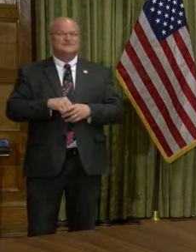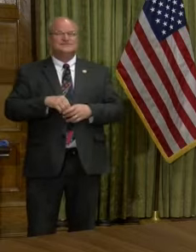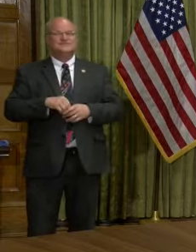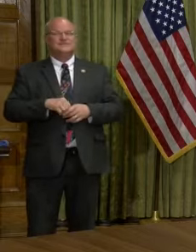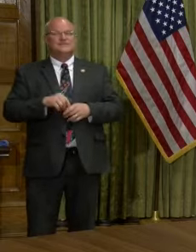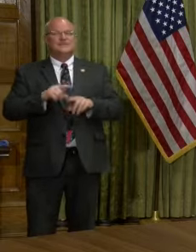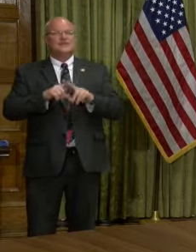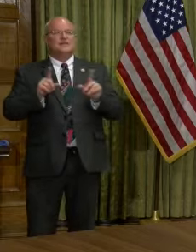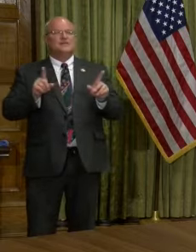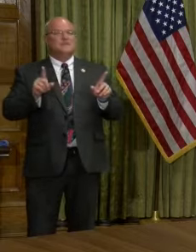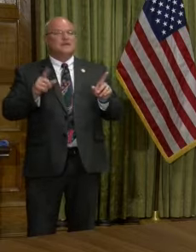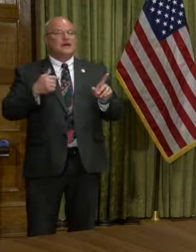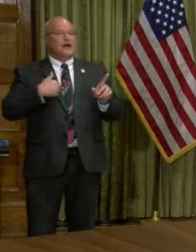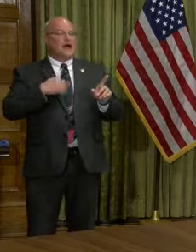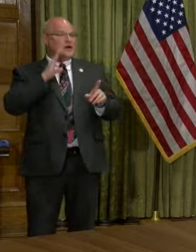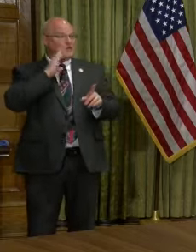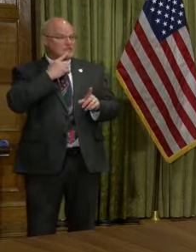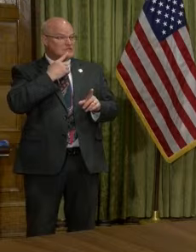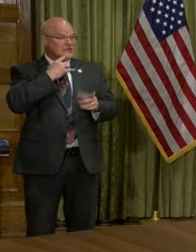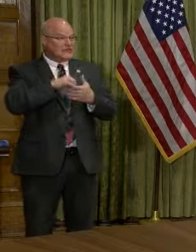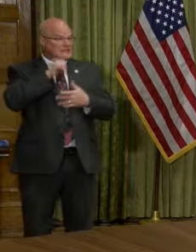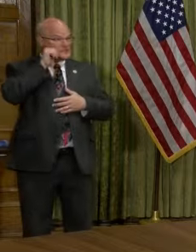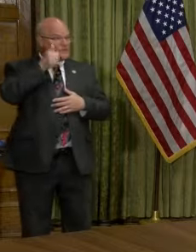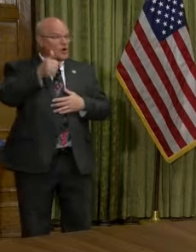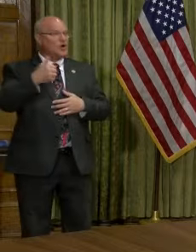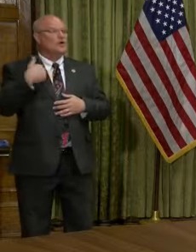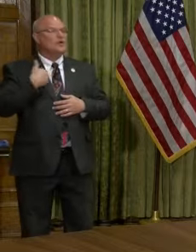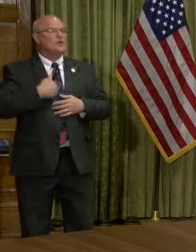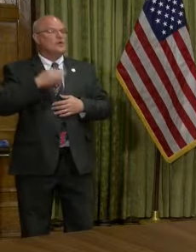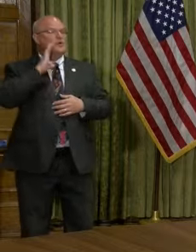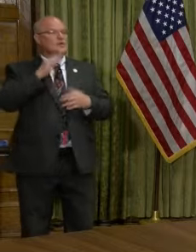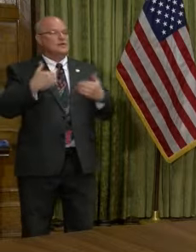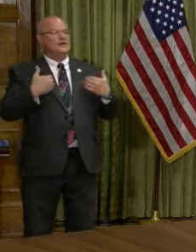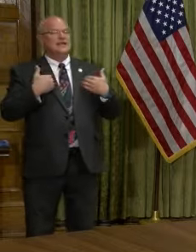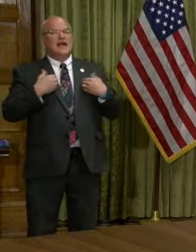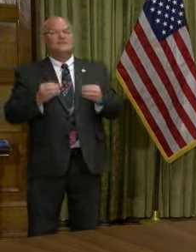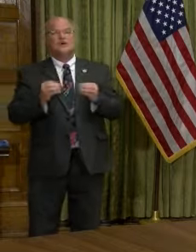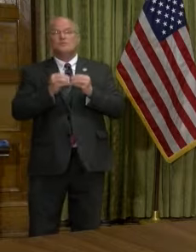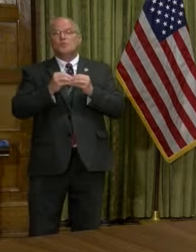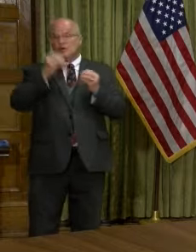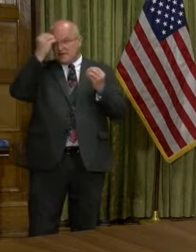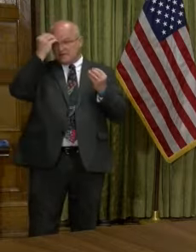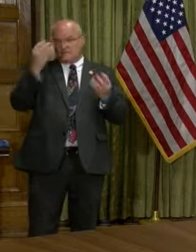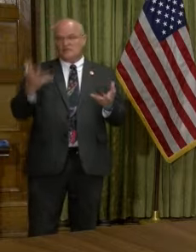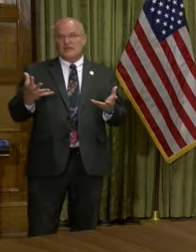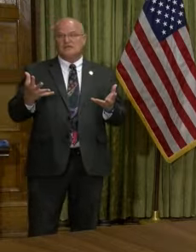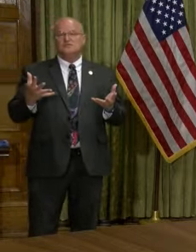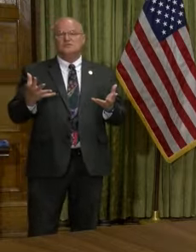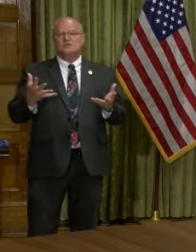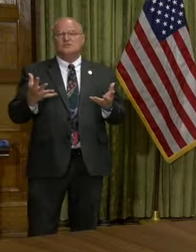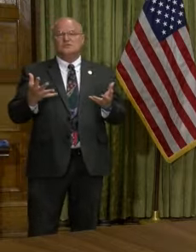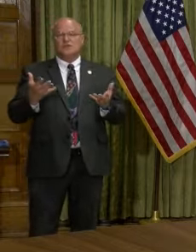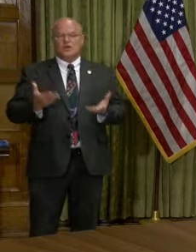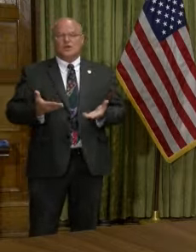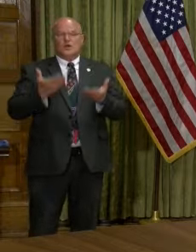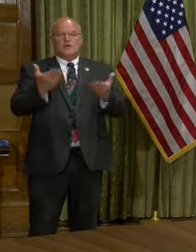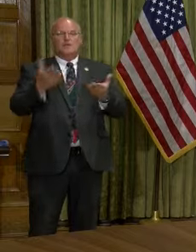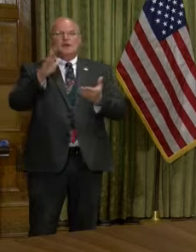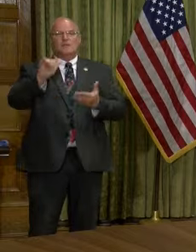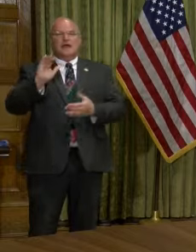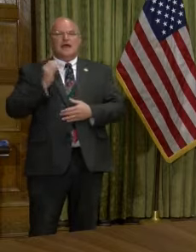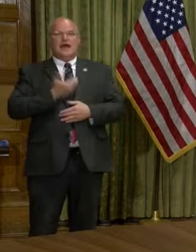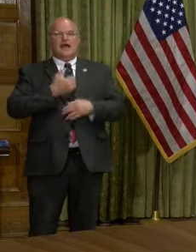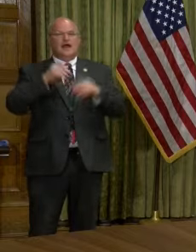questioned. But I will say that tomorrow we are going to have more information recommended by